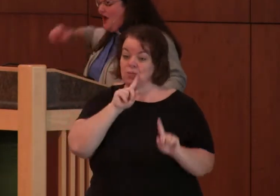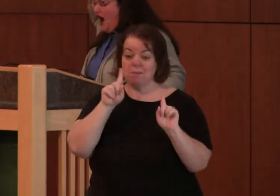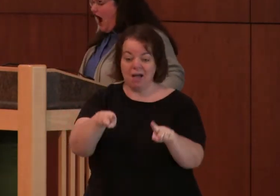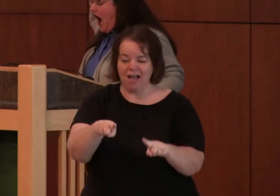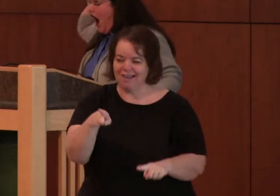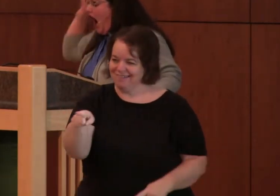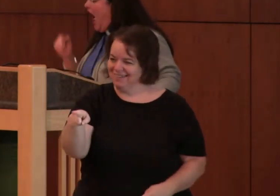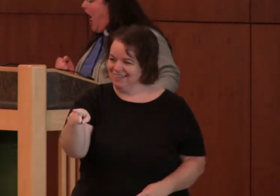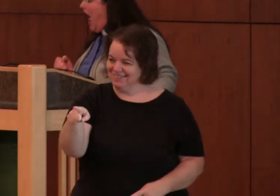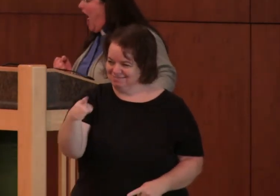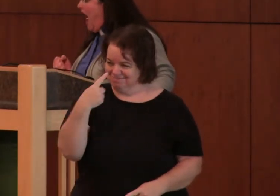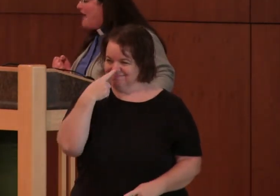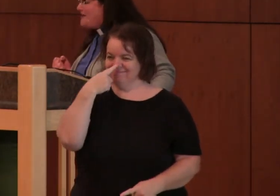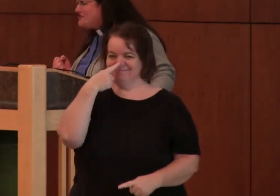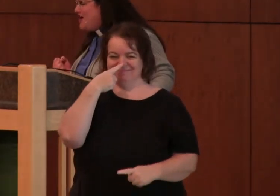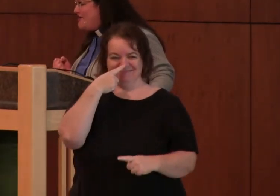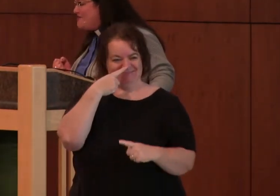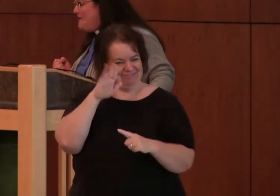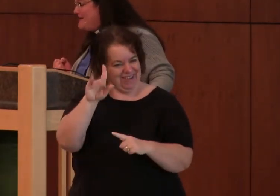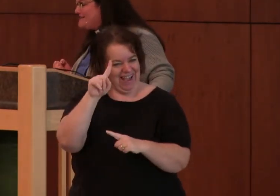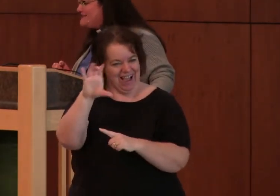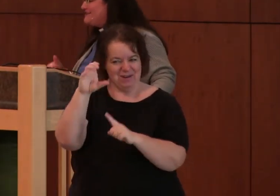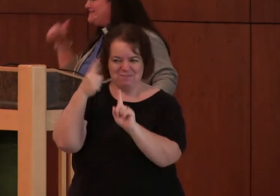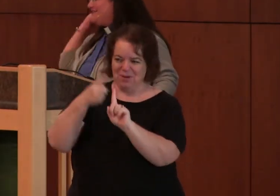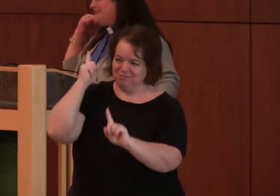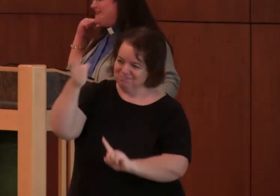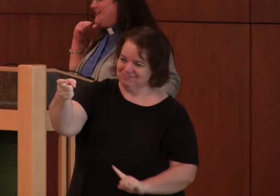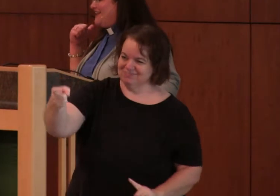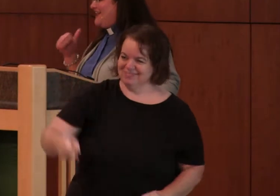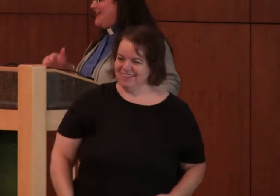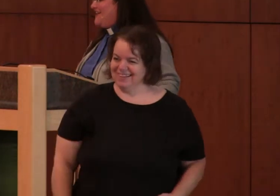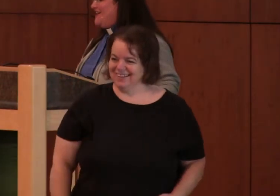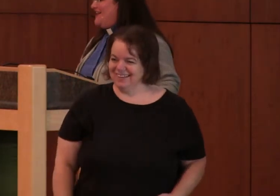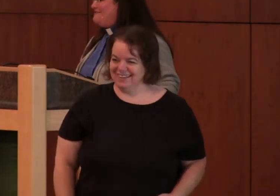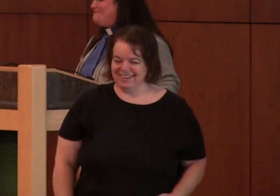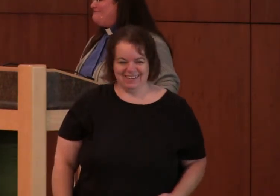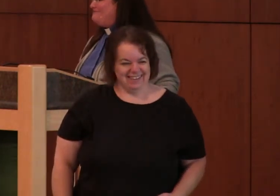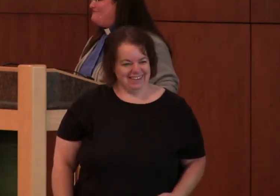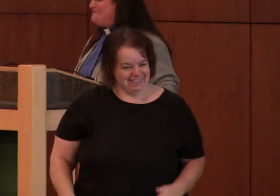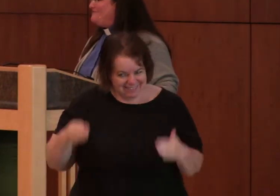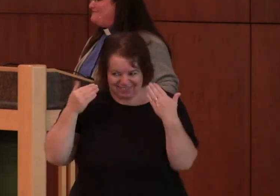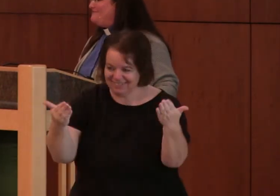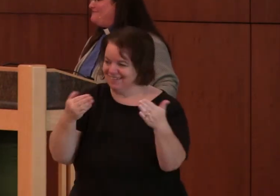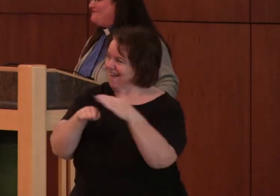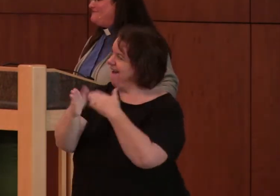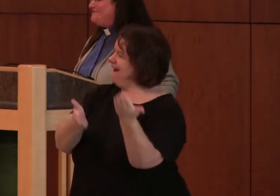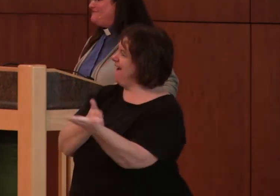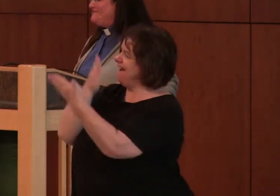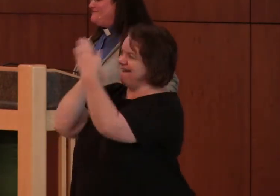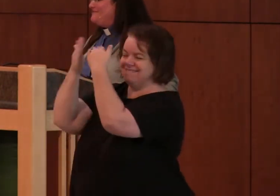replied, there's your 100 points. Get on in.